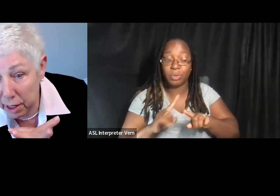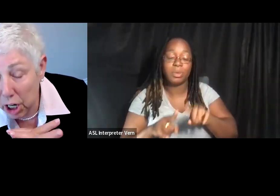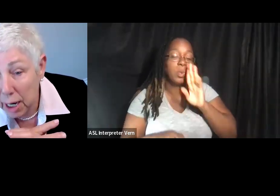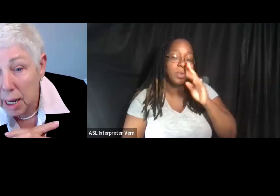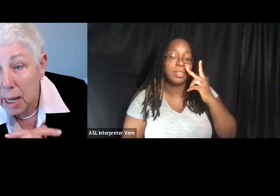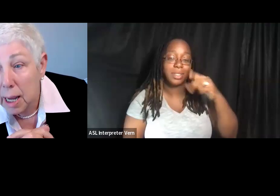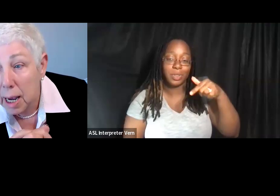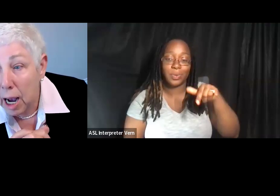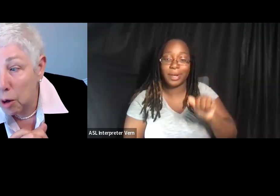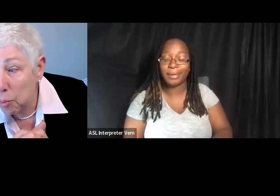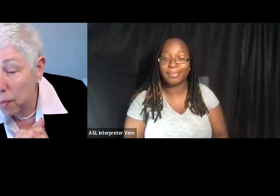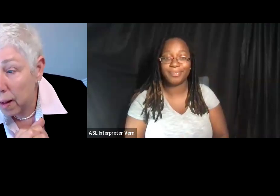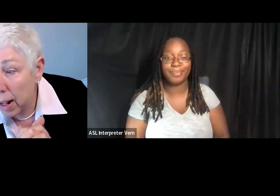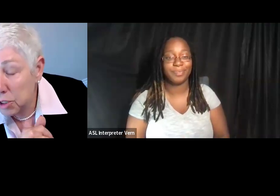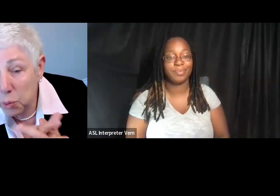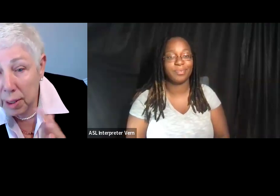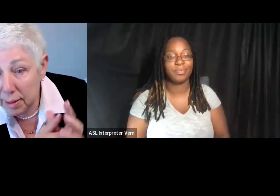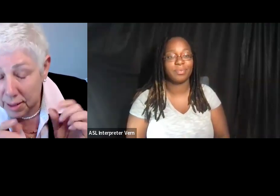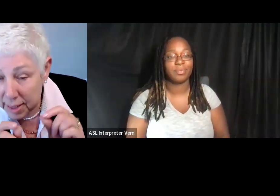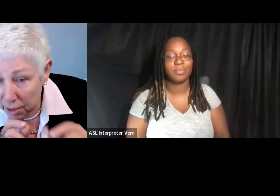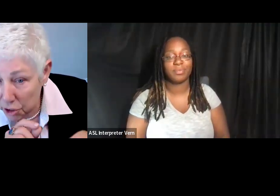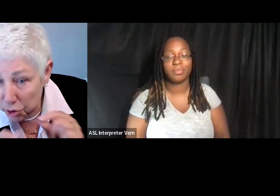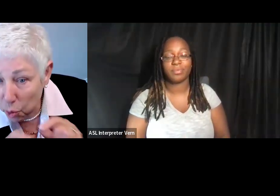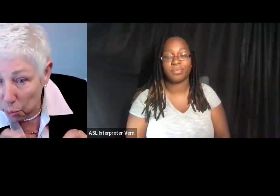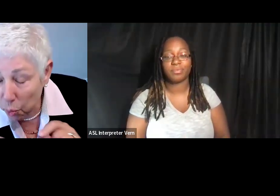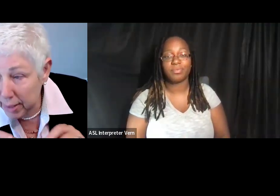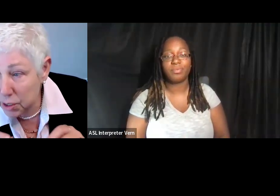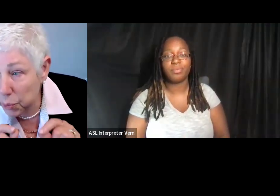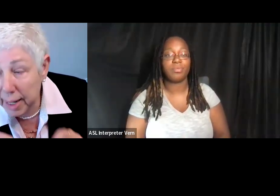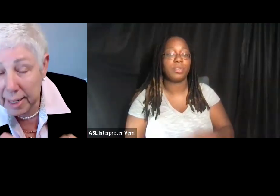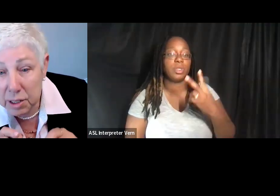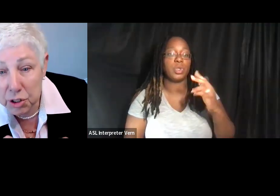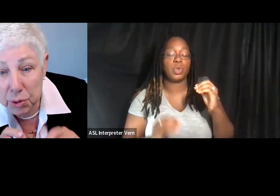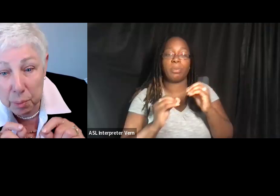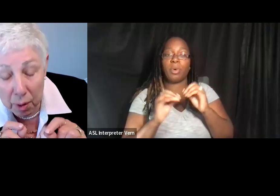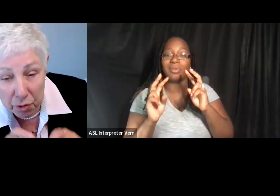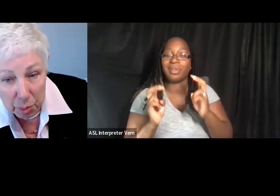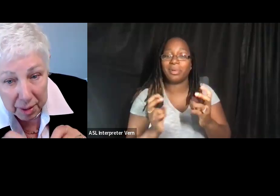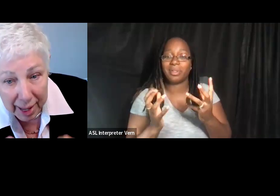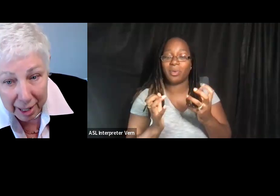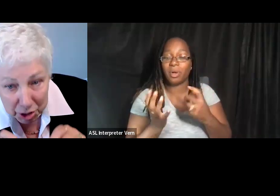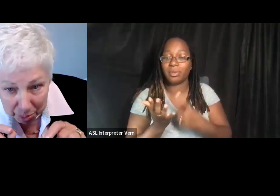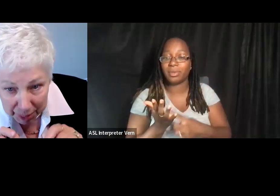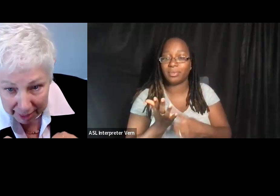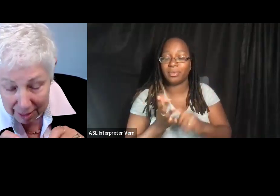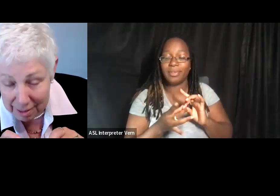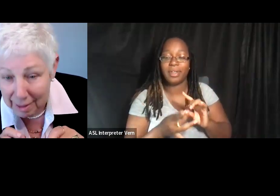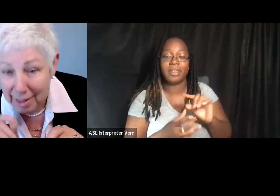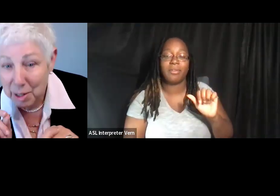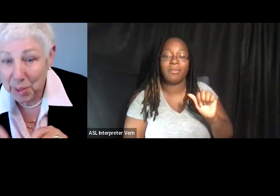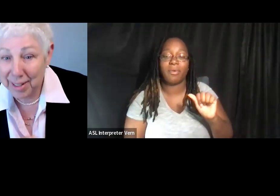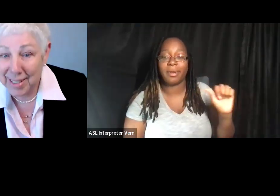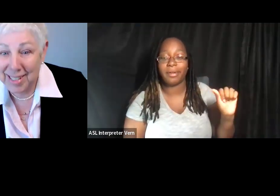Q&A there. I do want to just hit two more points related to the affirmative action